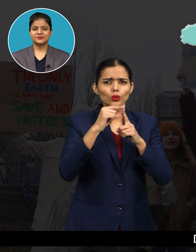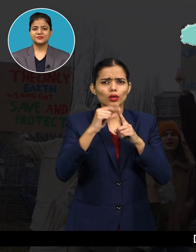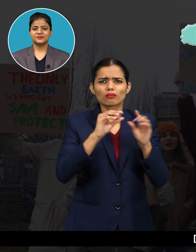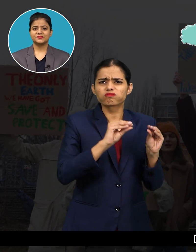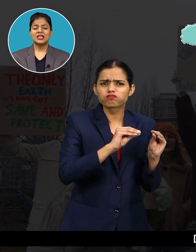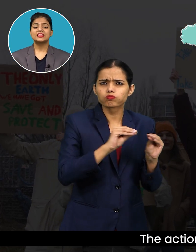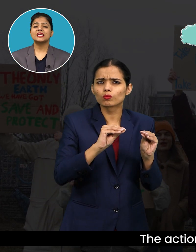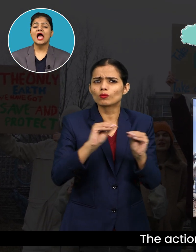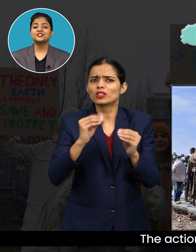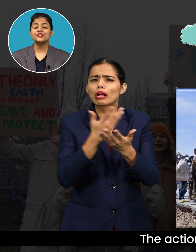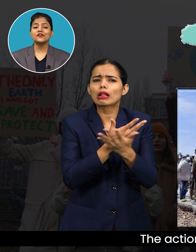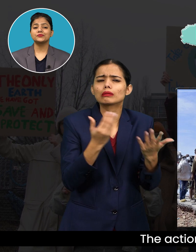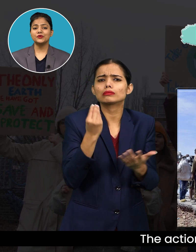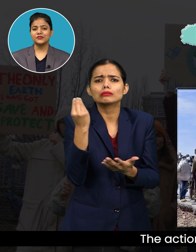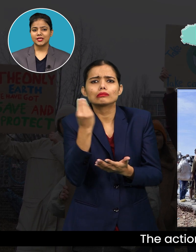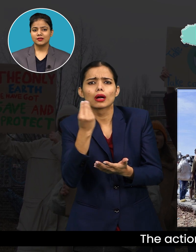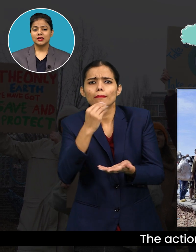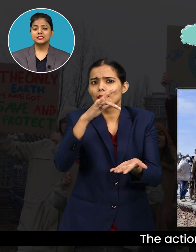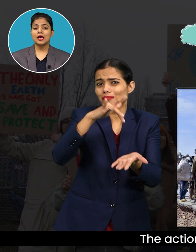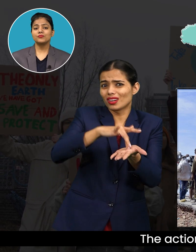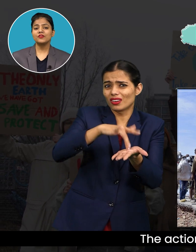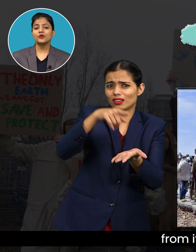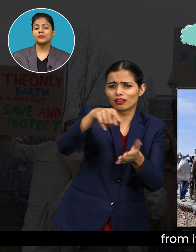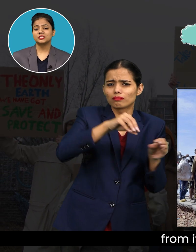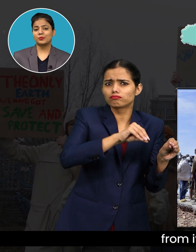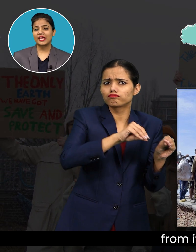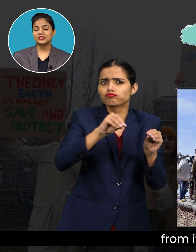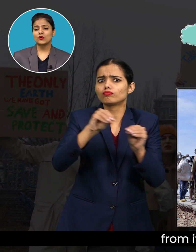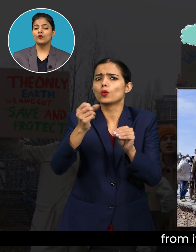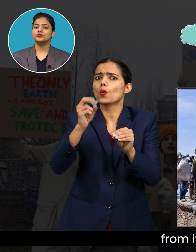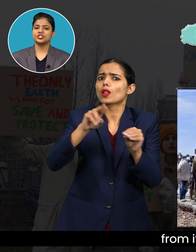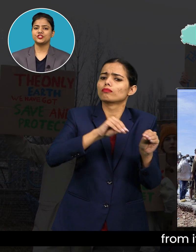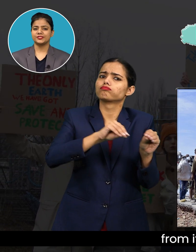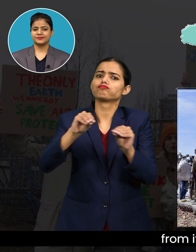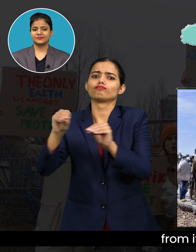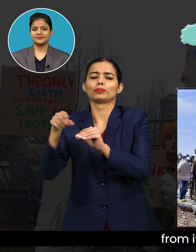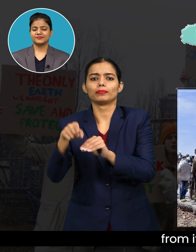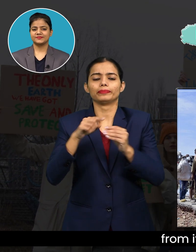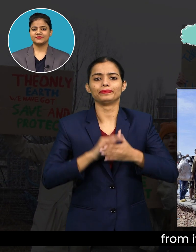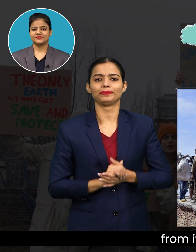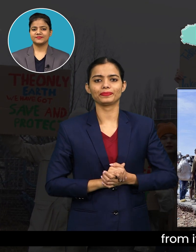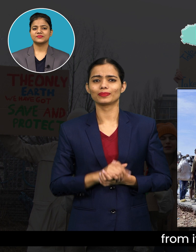Displacement, the action of moving something from its place or position.